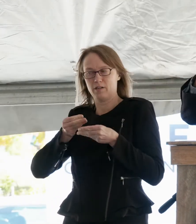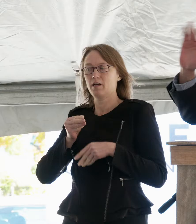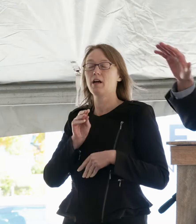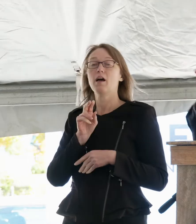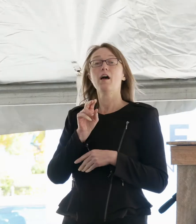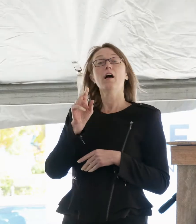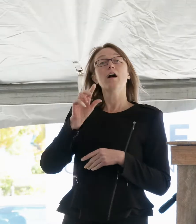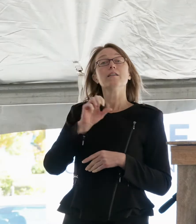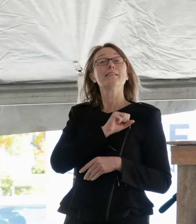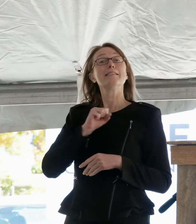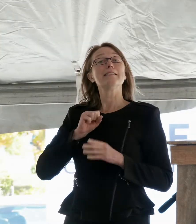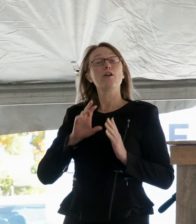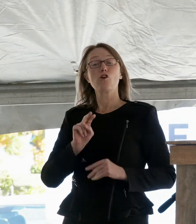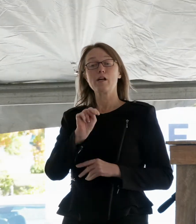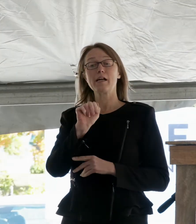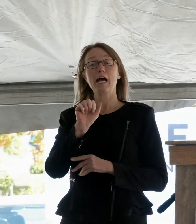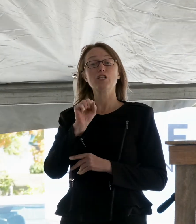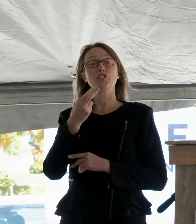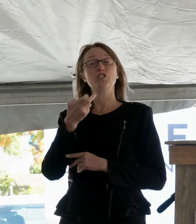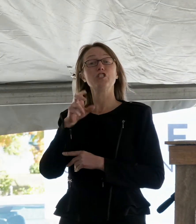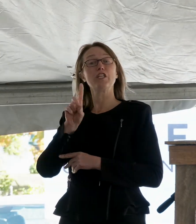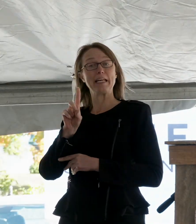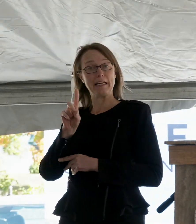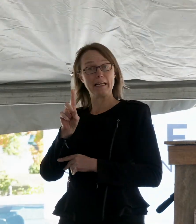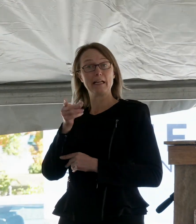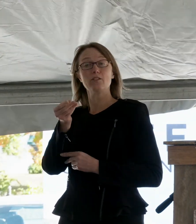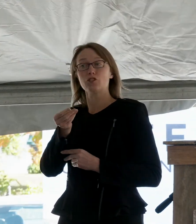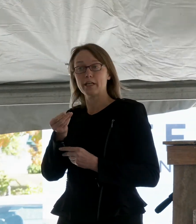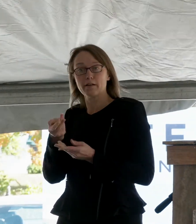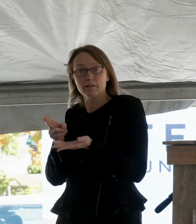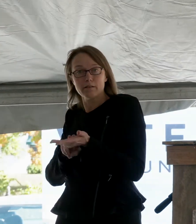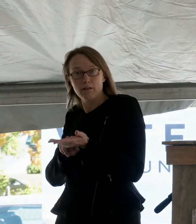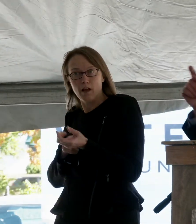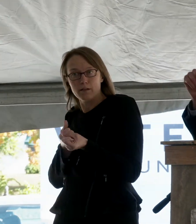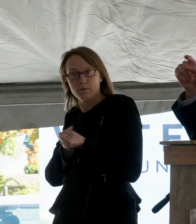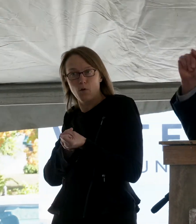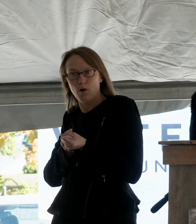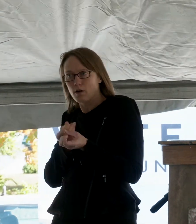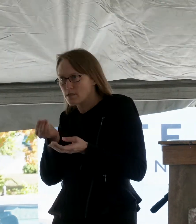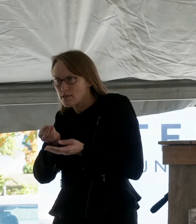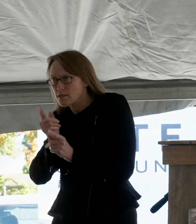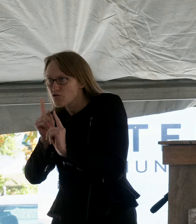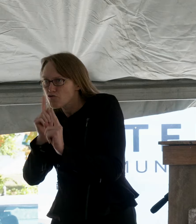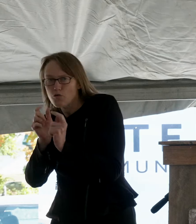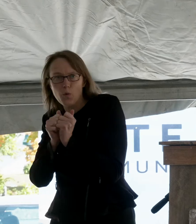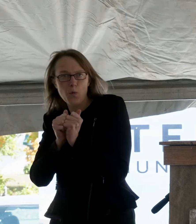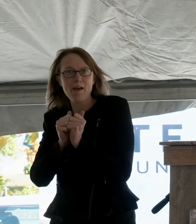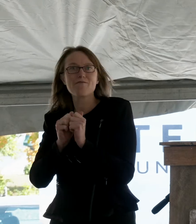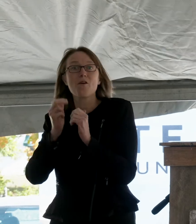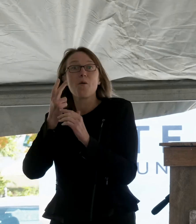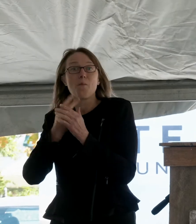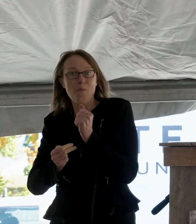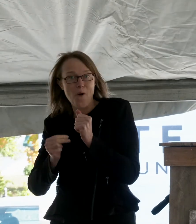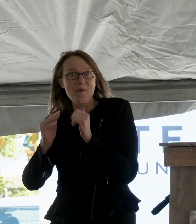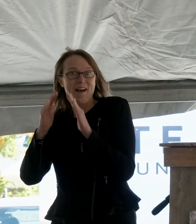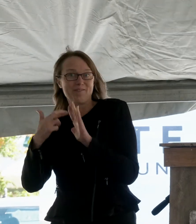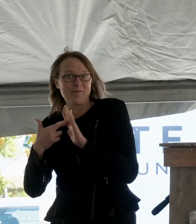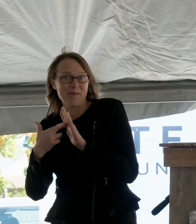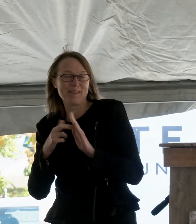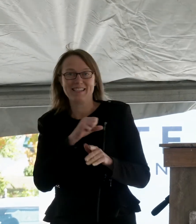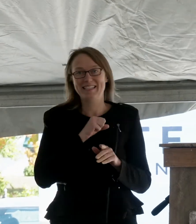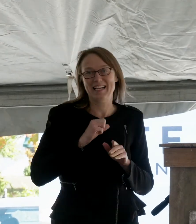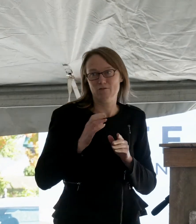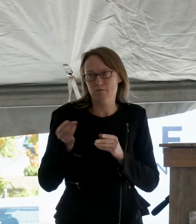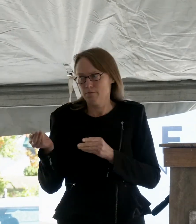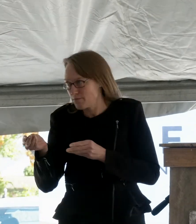on board, $2.5 million. There is one more thing that has to happen. There's one more step in the process. And that is that the